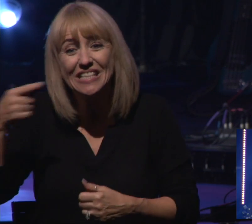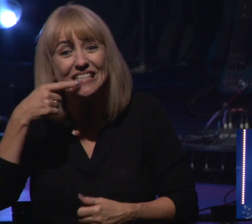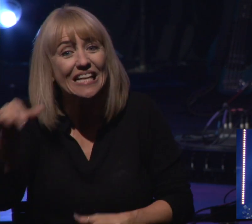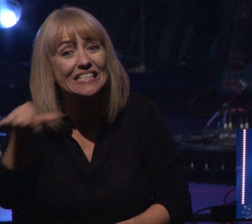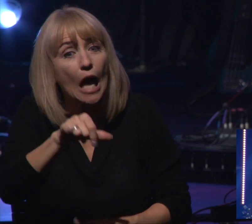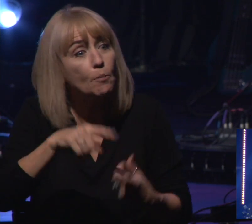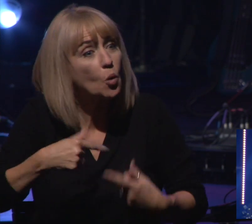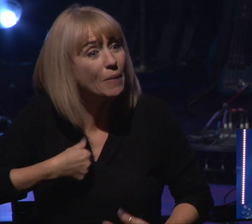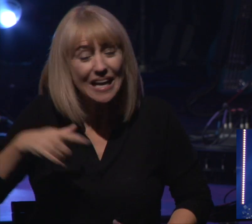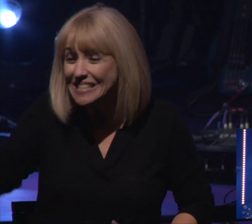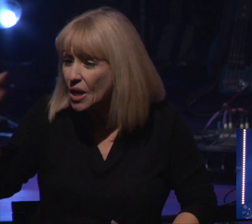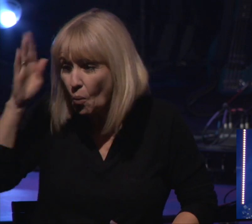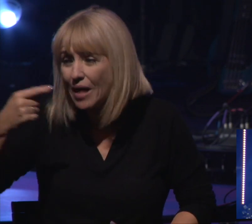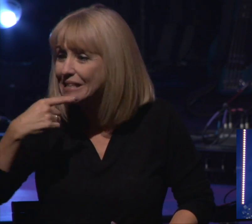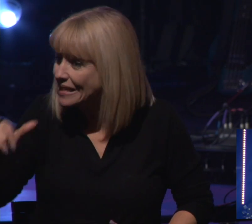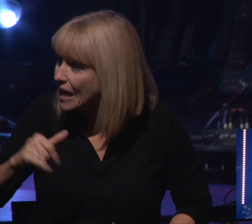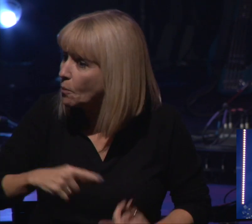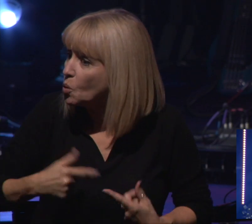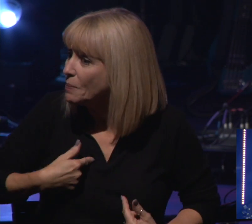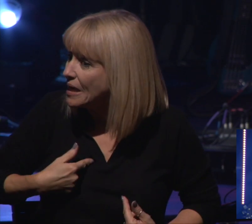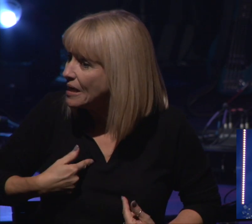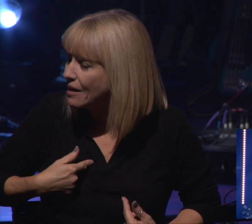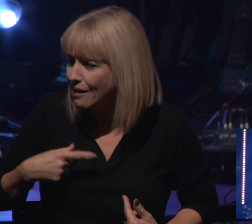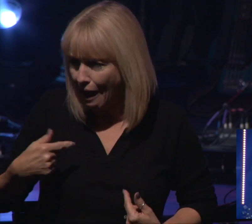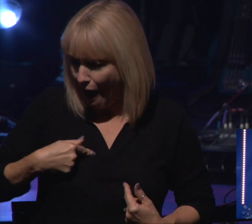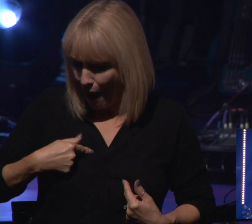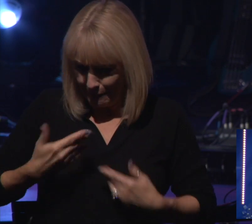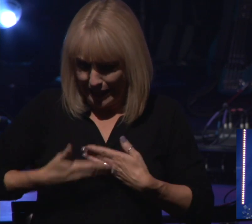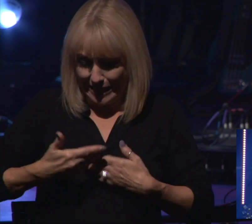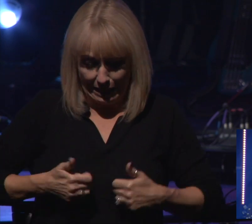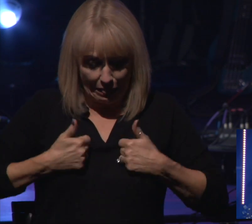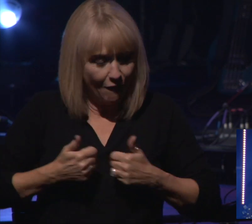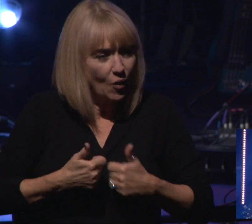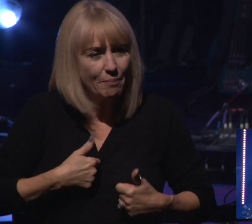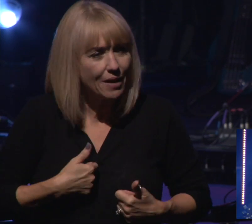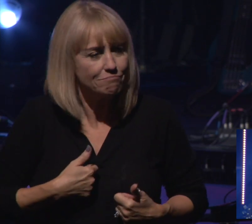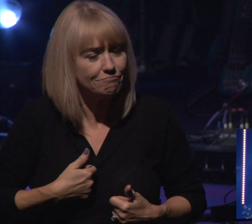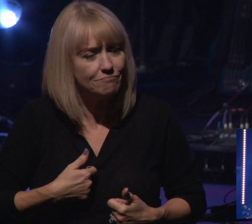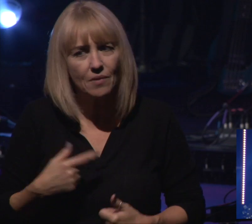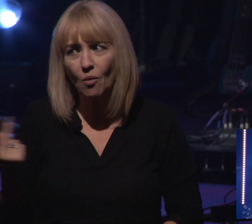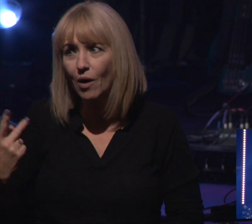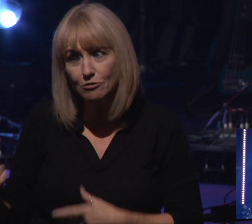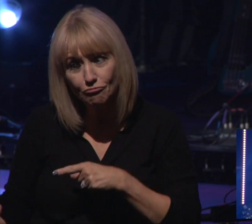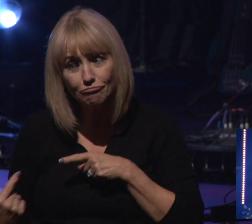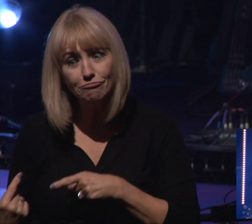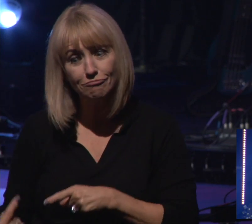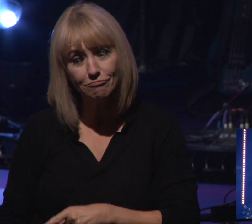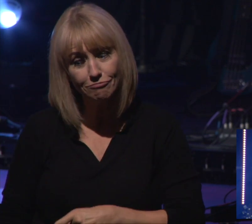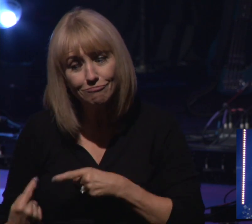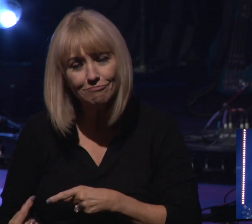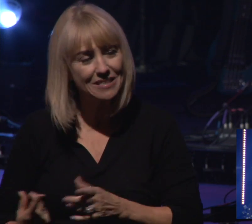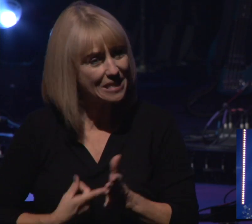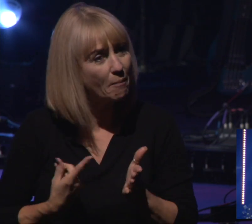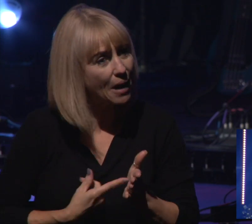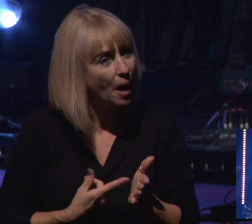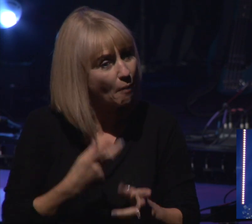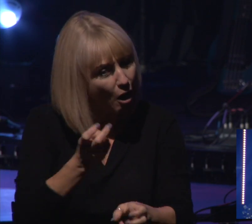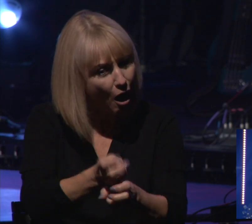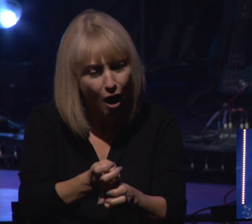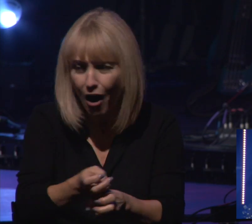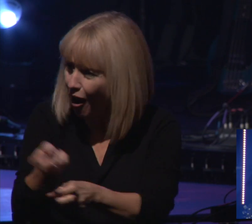She would definitely say, I'm not. But it's a commitment. And sometimes there's a struggle. And they're just like, oh, this is